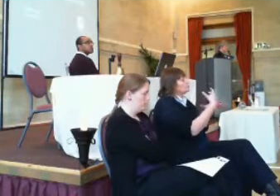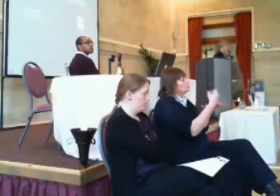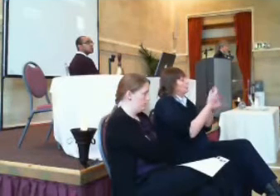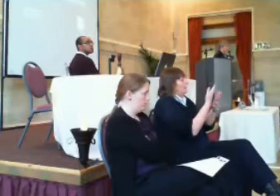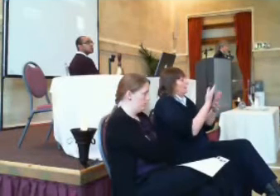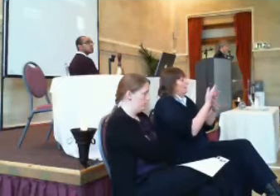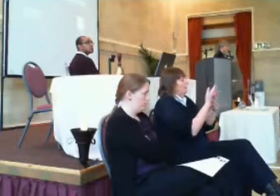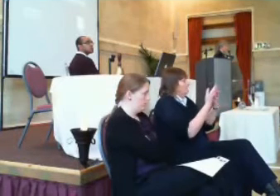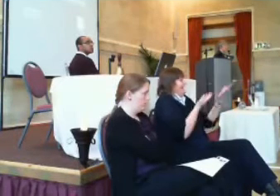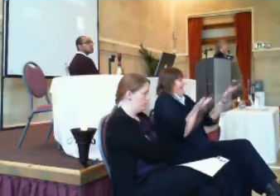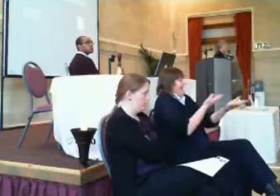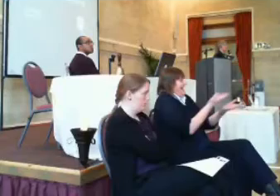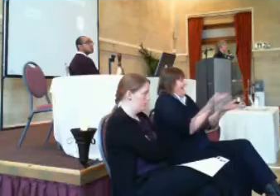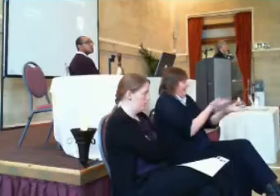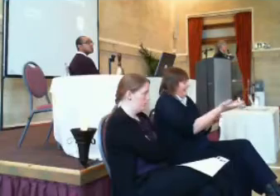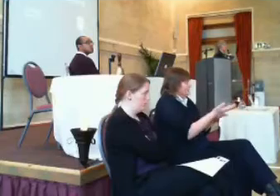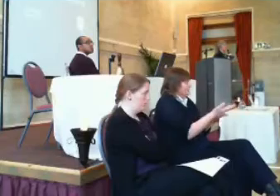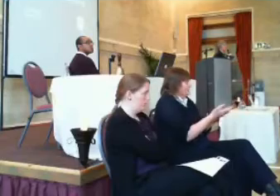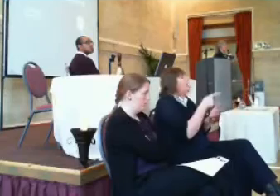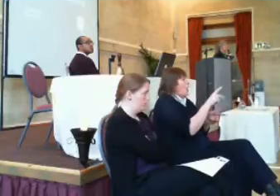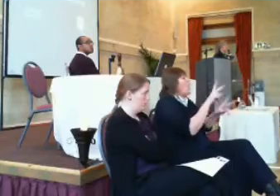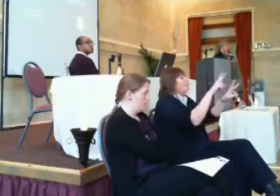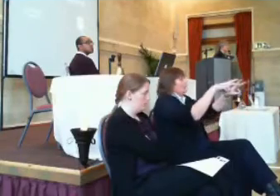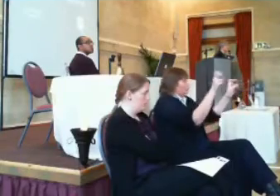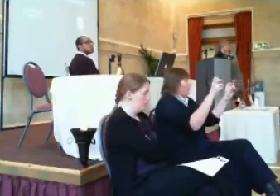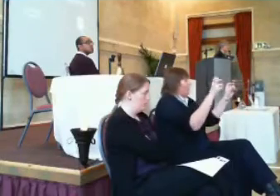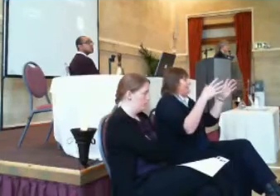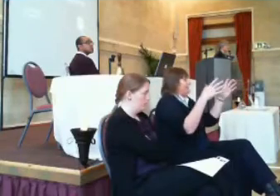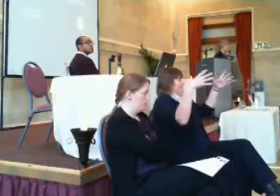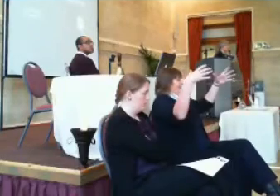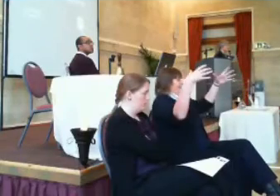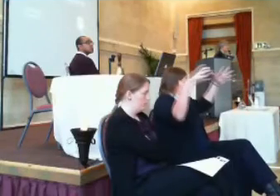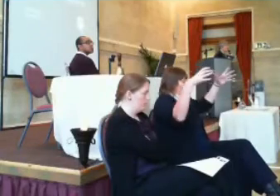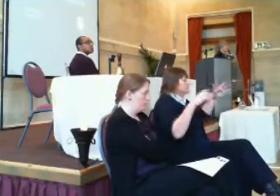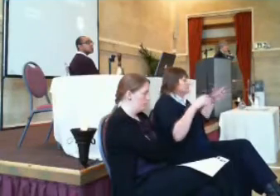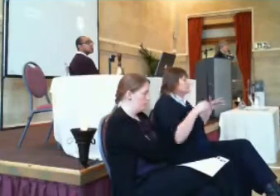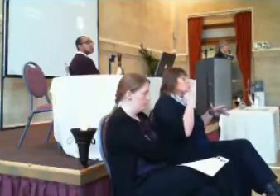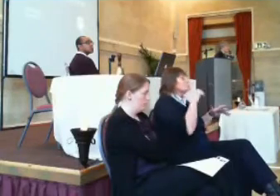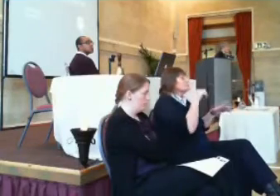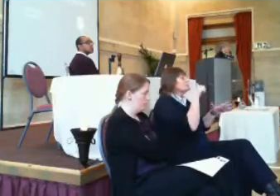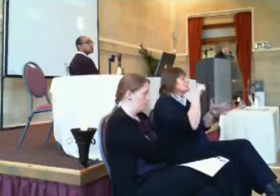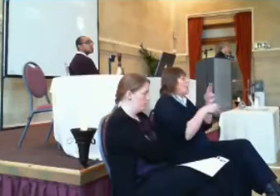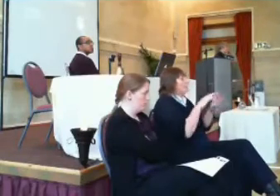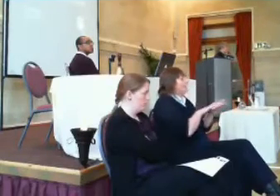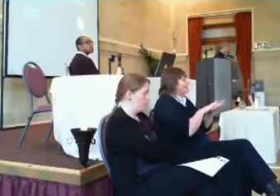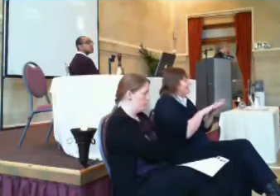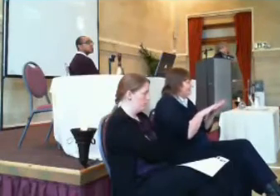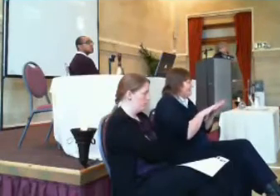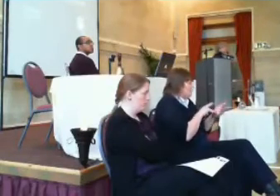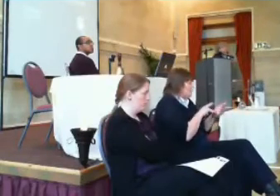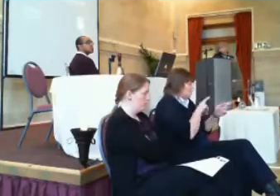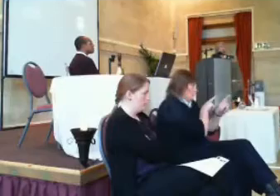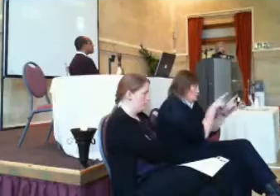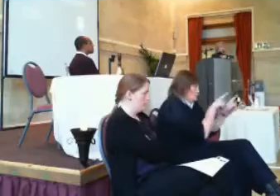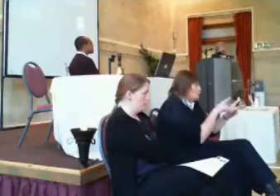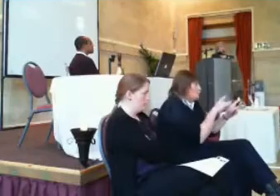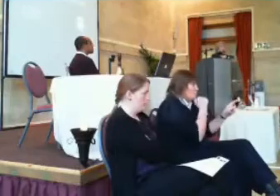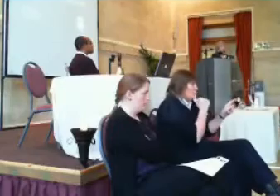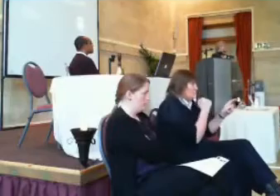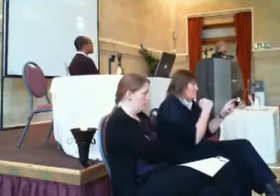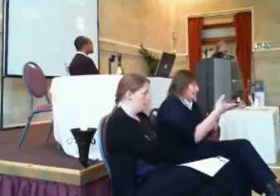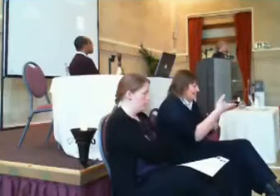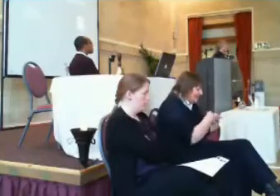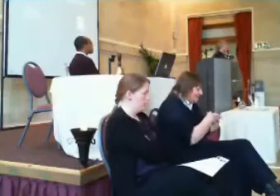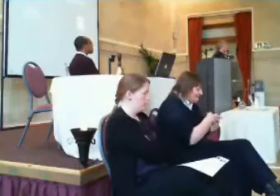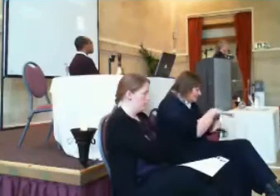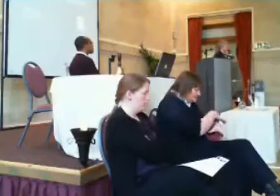vast, we're going to be starting out with some definitions. You're actually going to be rolling up sleeves and moving bits of paper around the